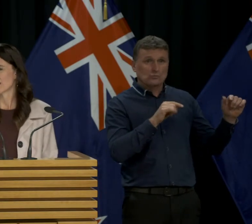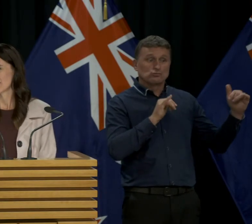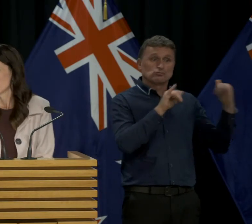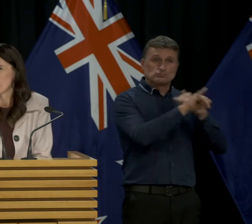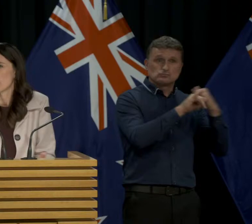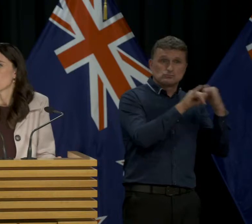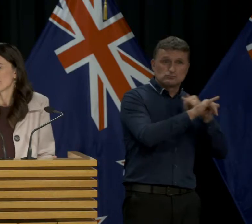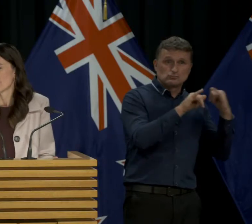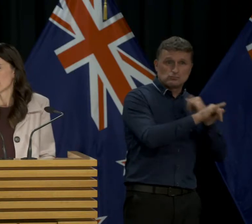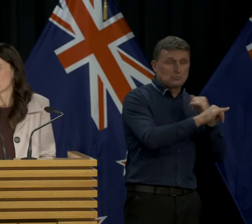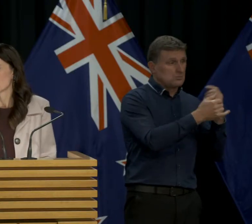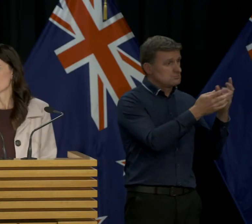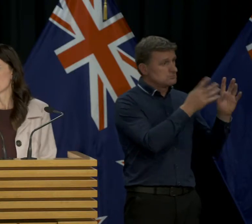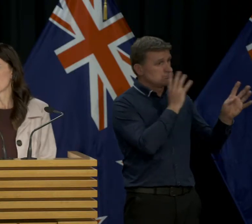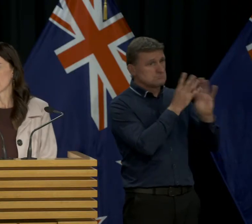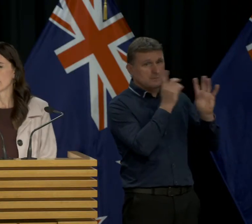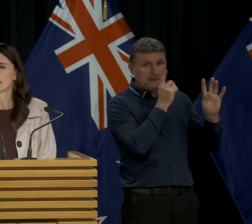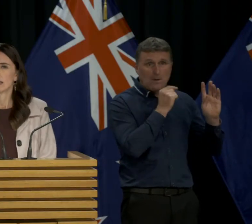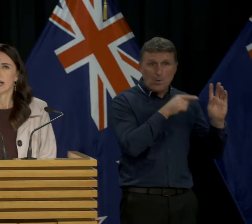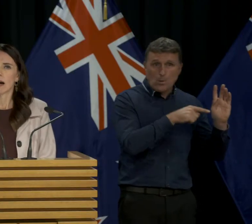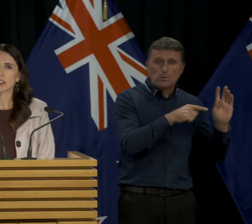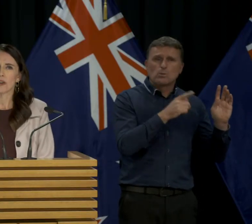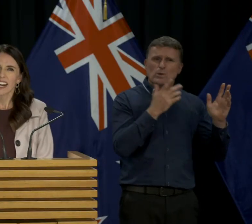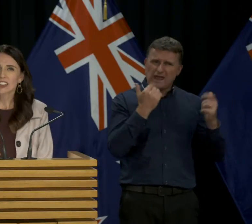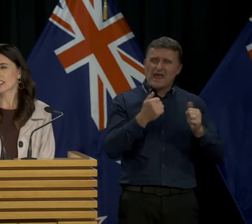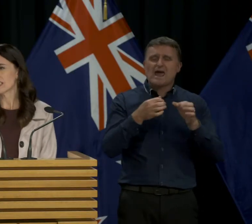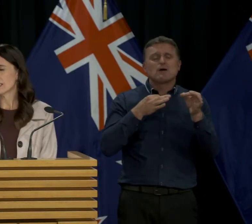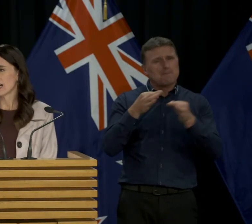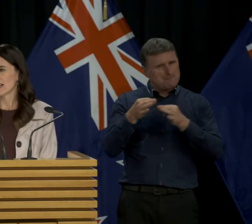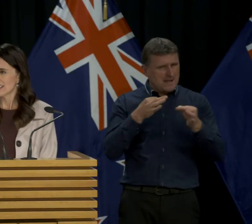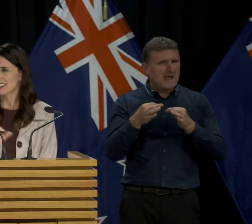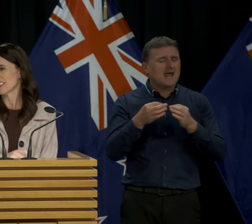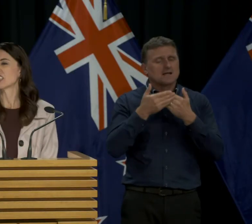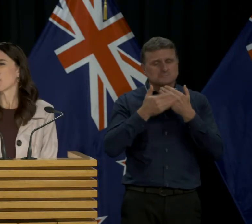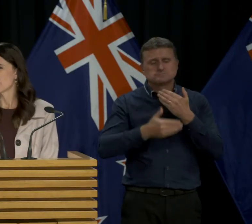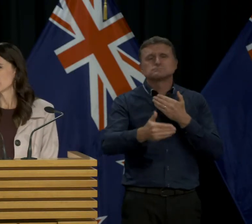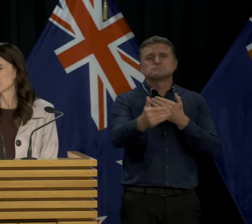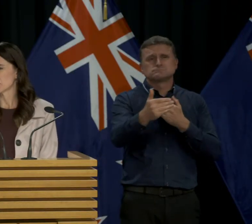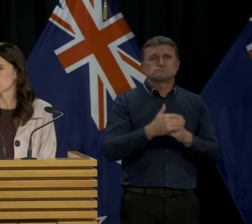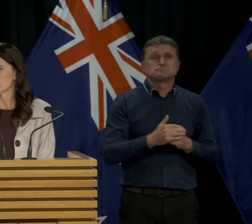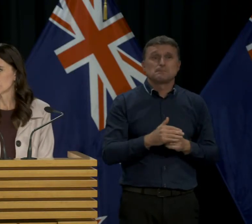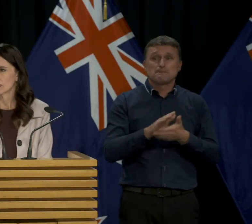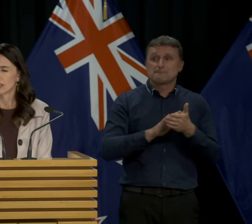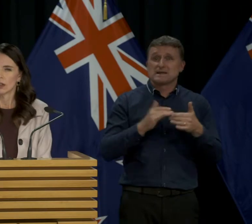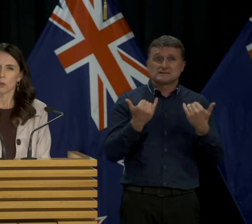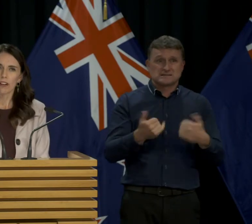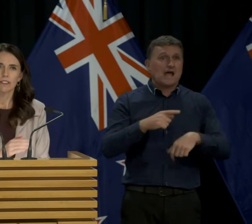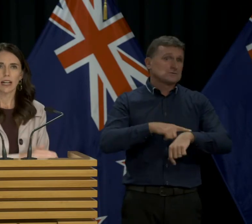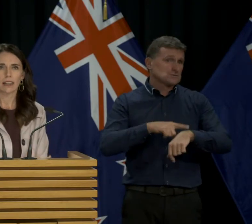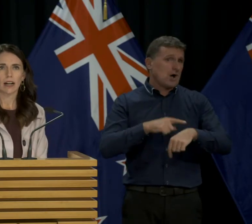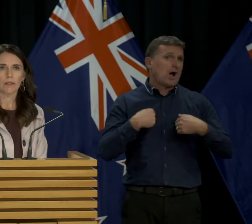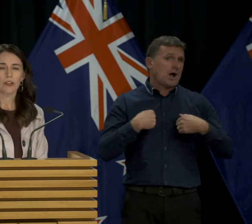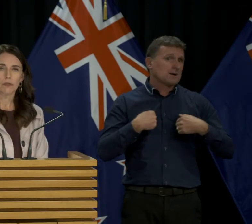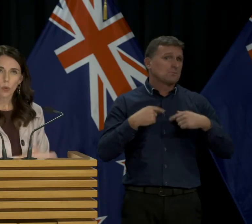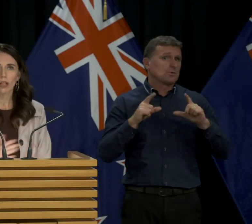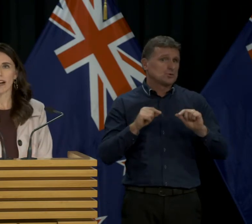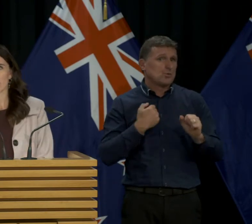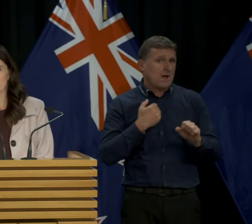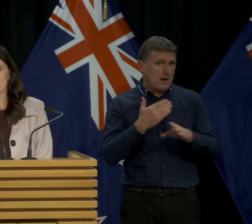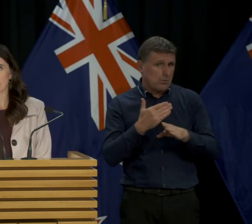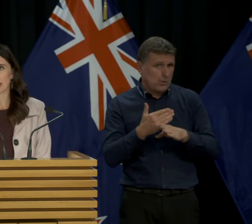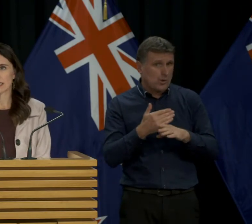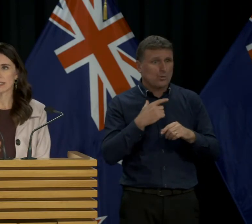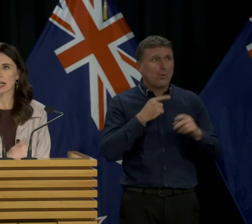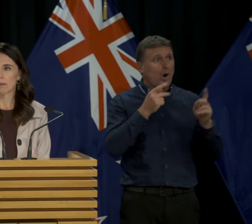that's factoring in the fact we always have contingency anyway. So actually, this is the time to do this work. We've done a review of all